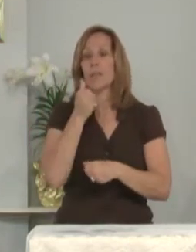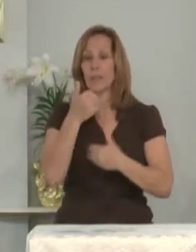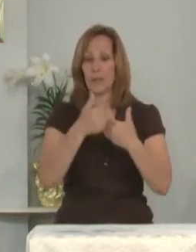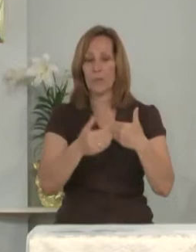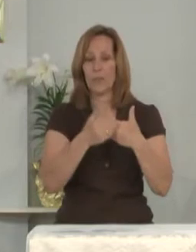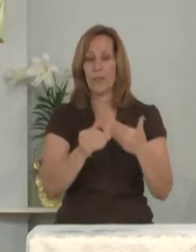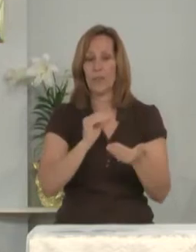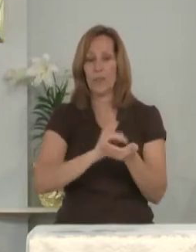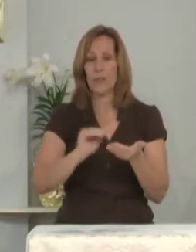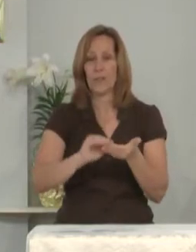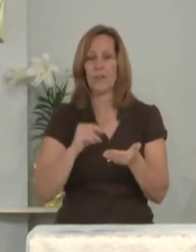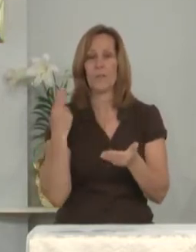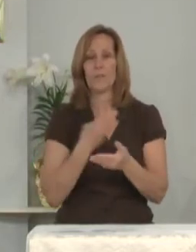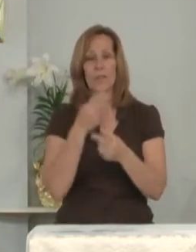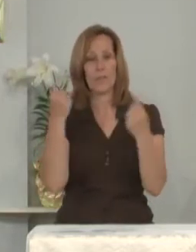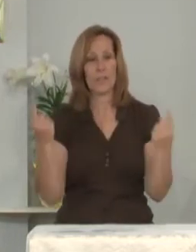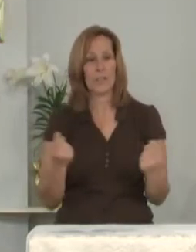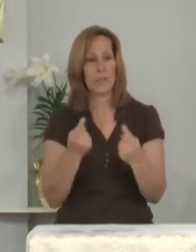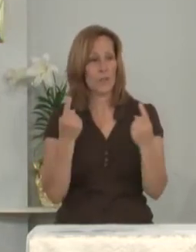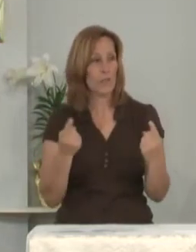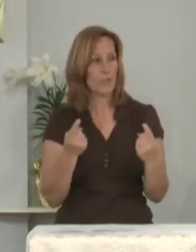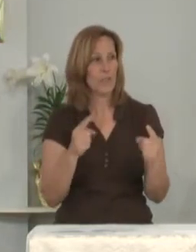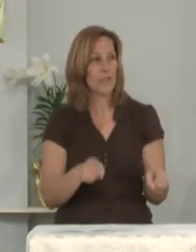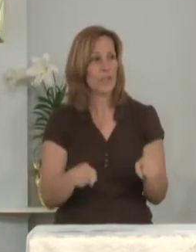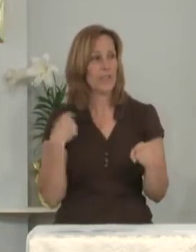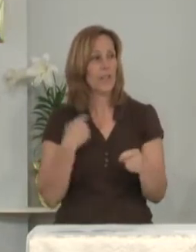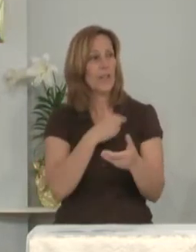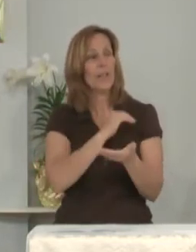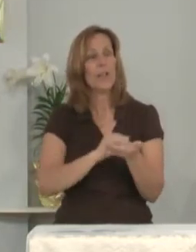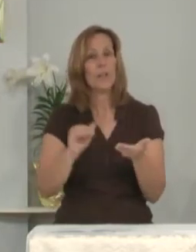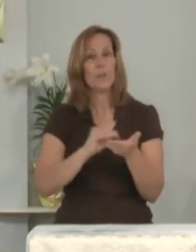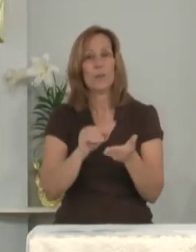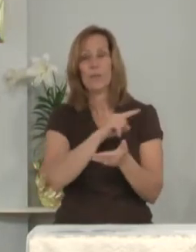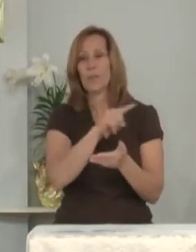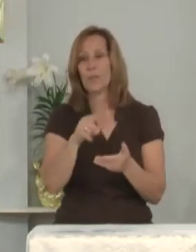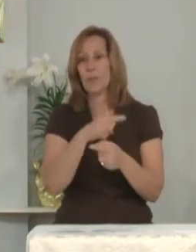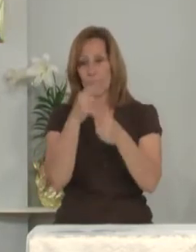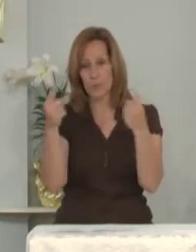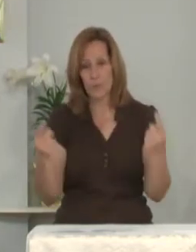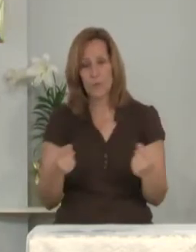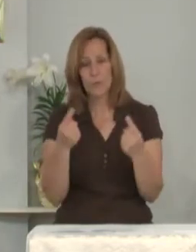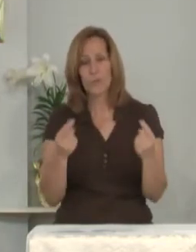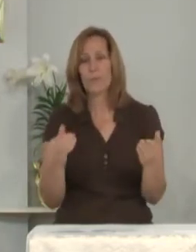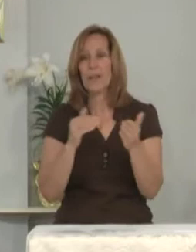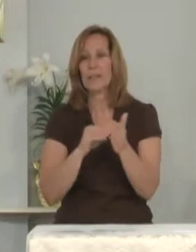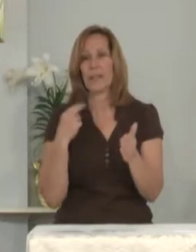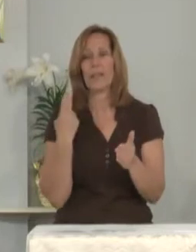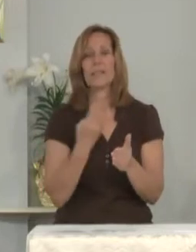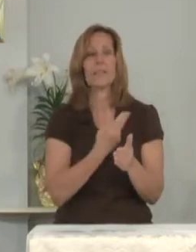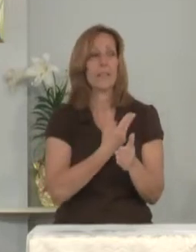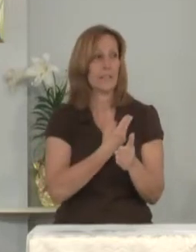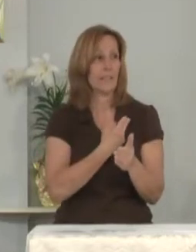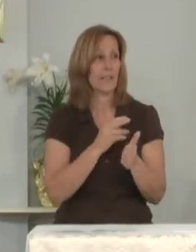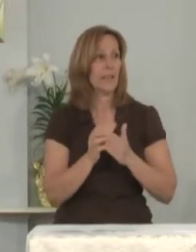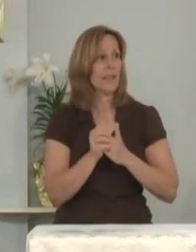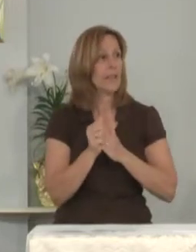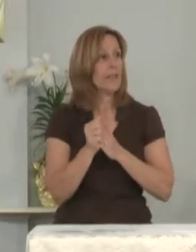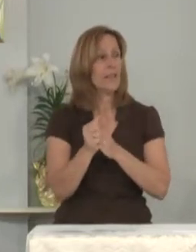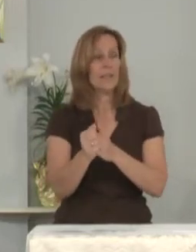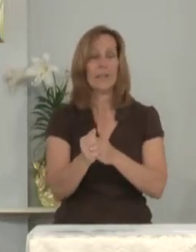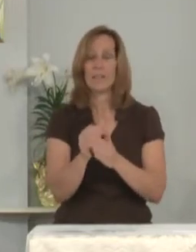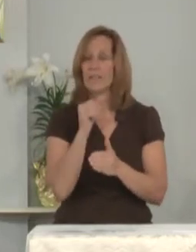day our daily bread and forgive us our trespasses as we forgive those who trespass against us.